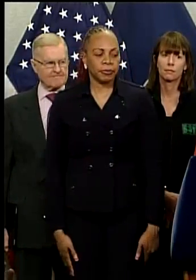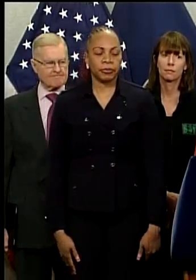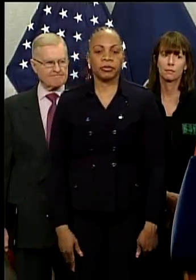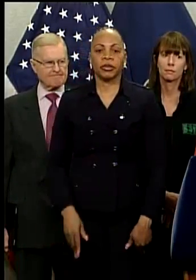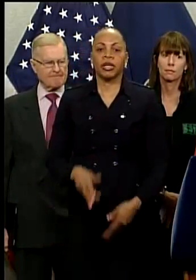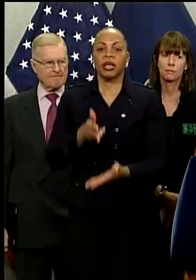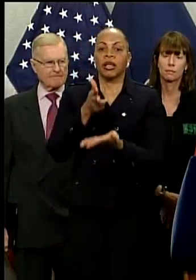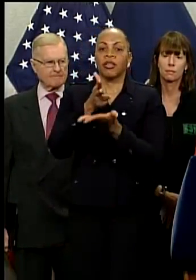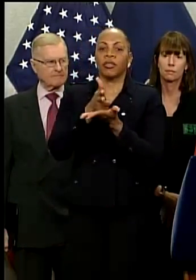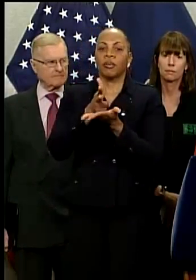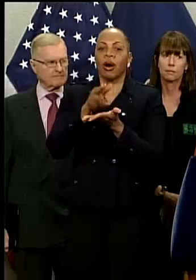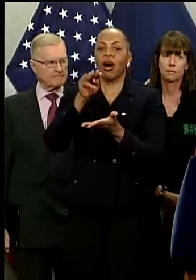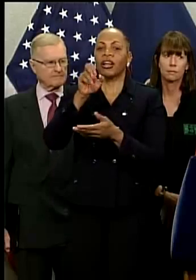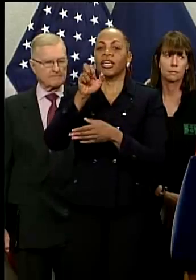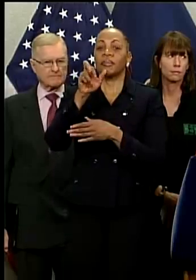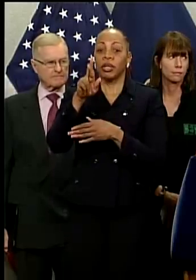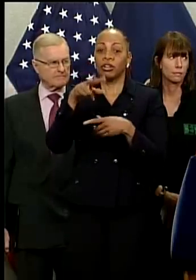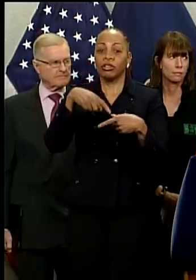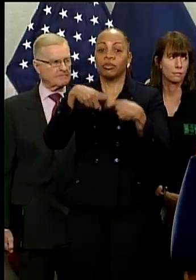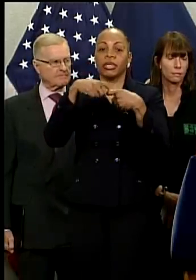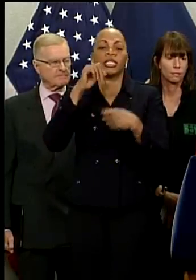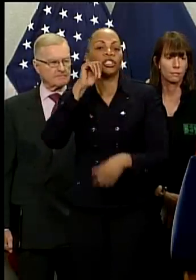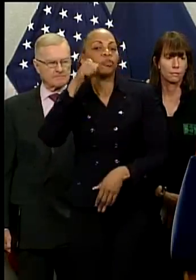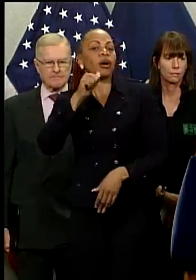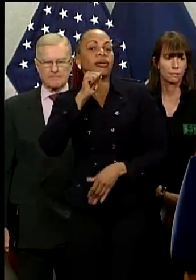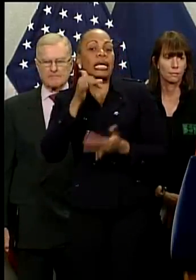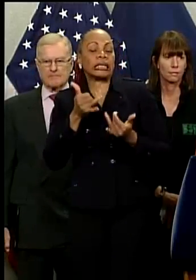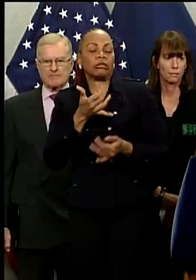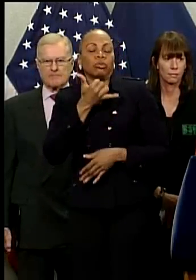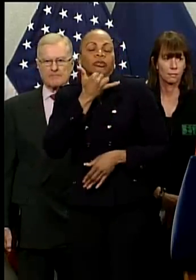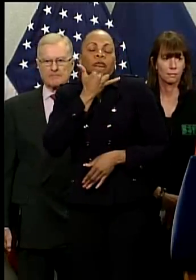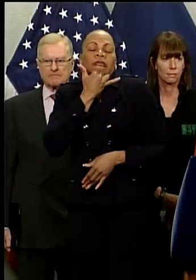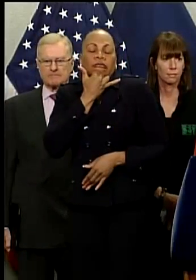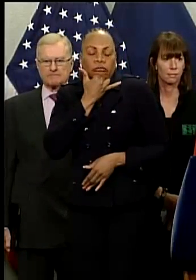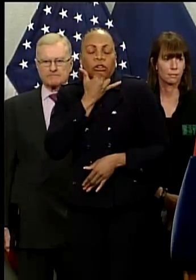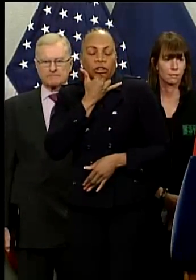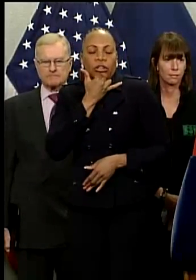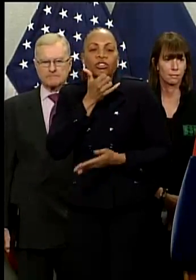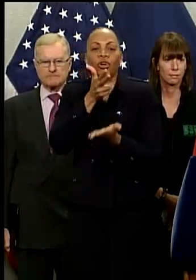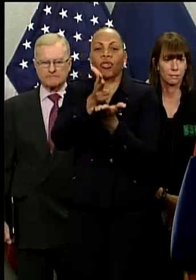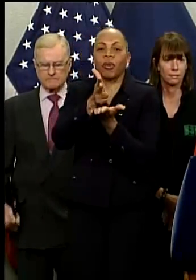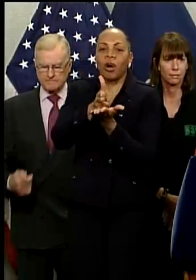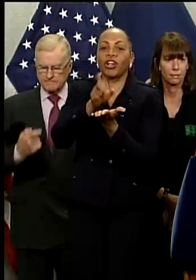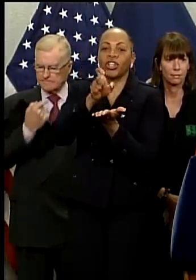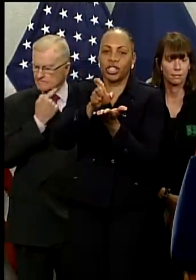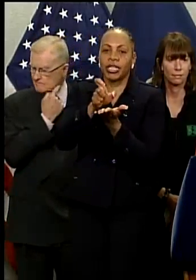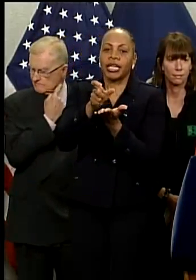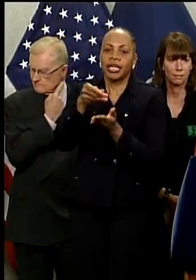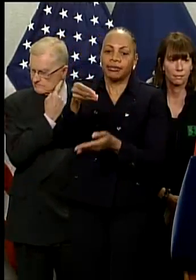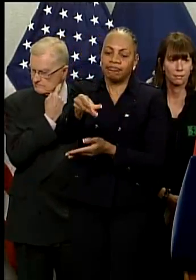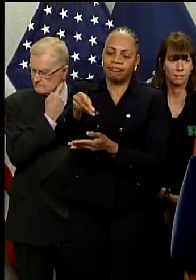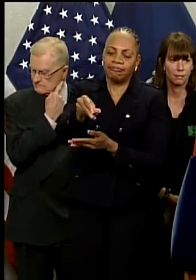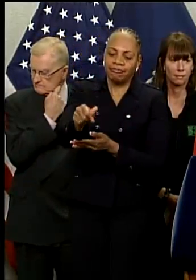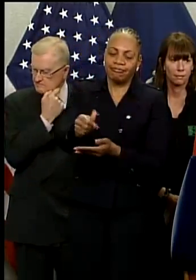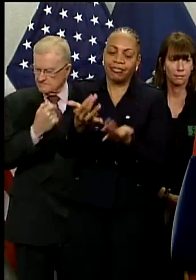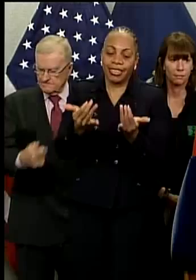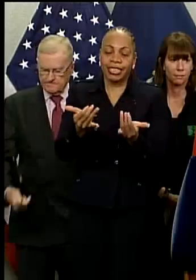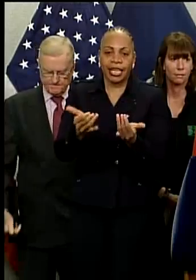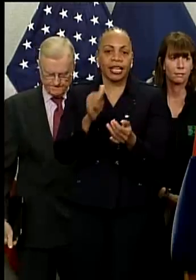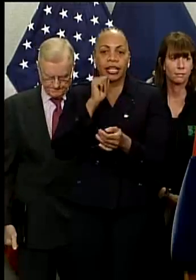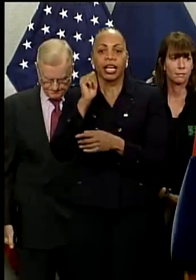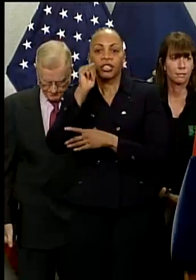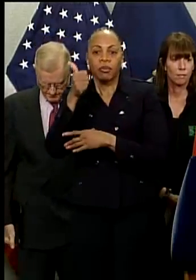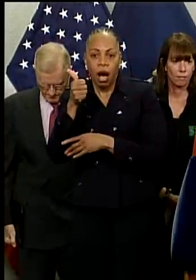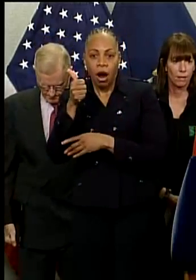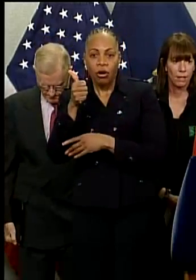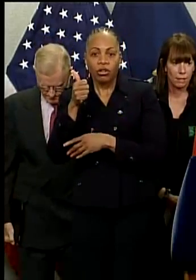Parking meters suspended tomorrow, not today. I was wrong on that. Okay. Parking meters, you got to feed them today. You don't have to feed them tomorrow, but alternate side of the street